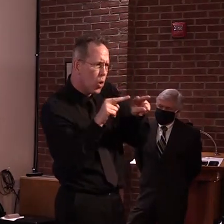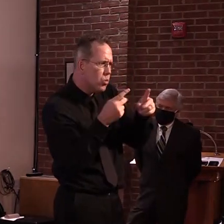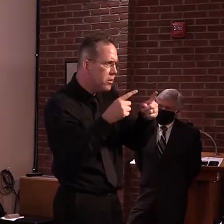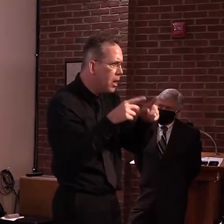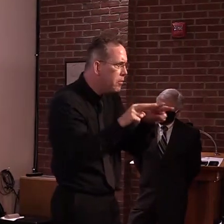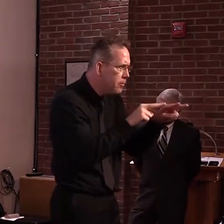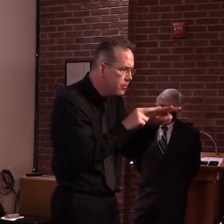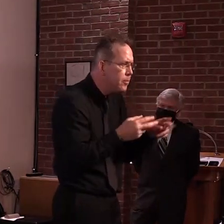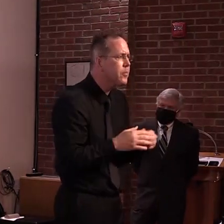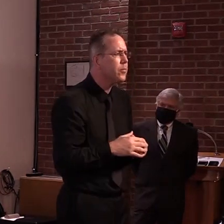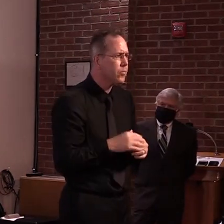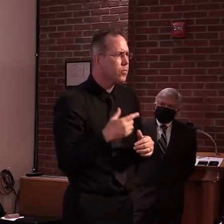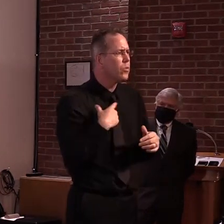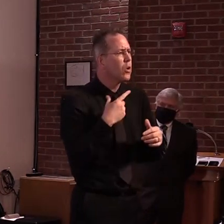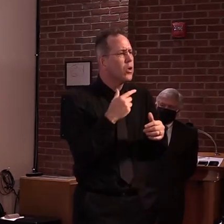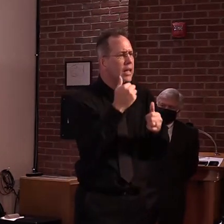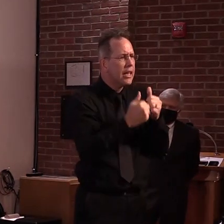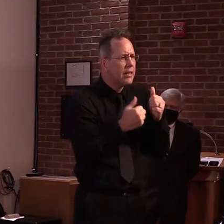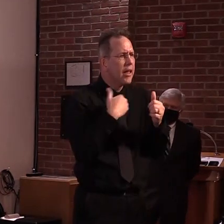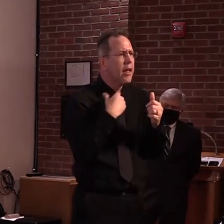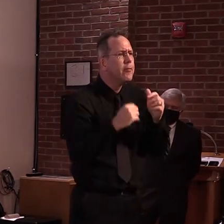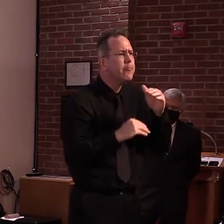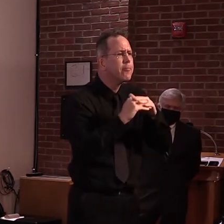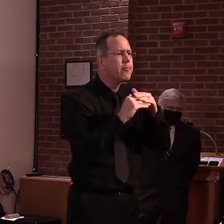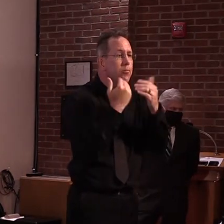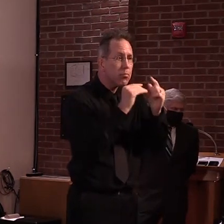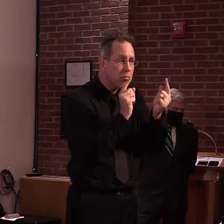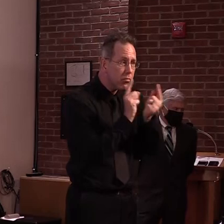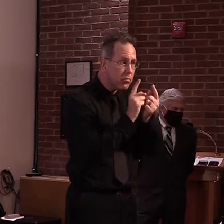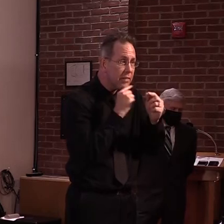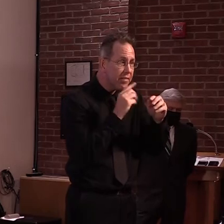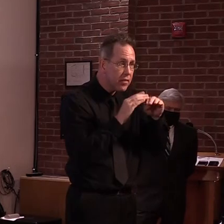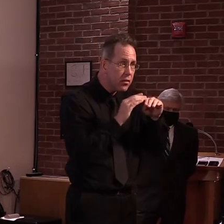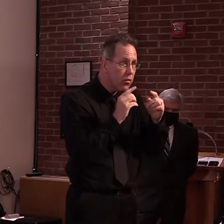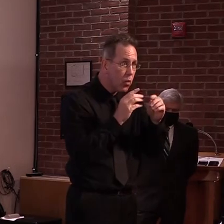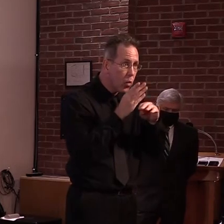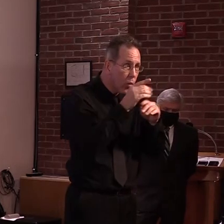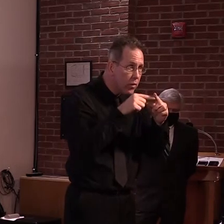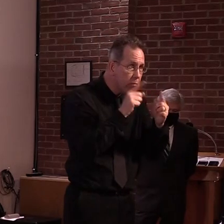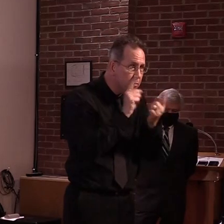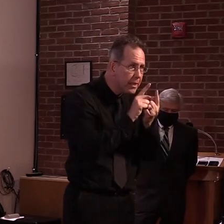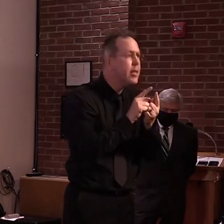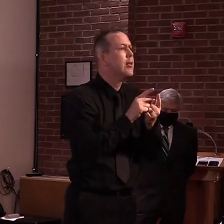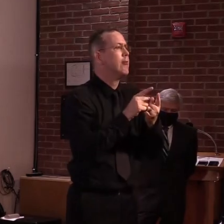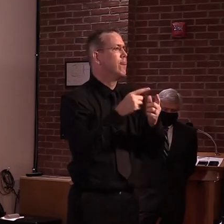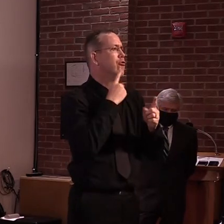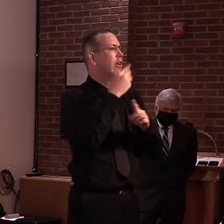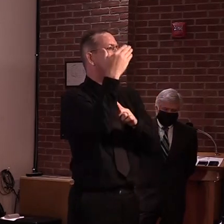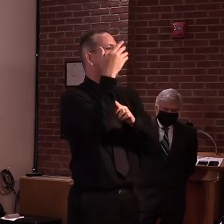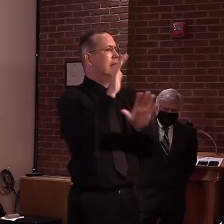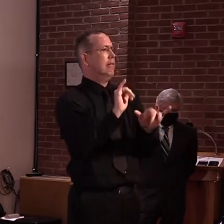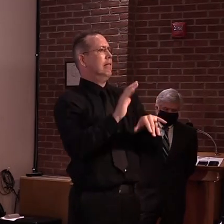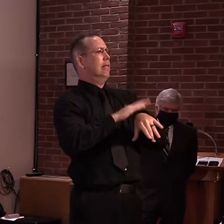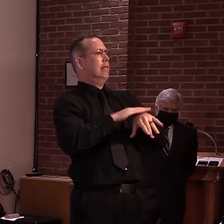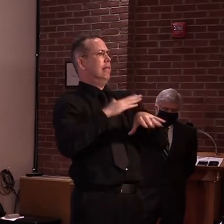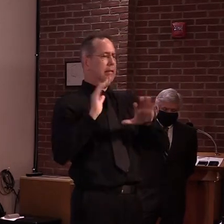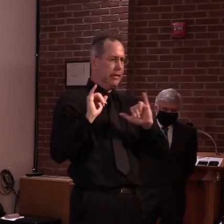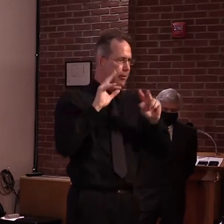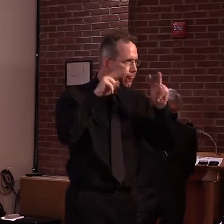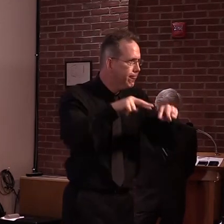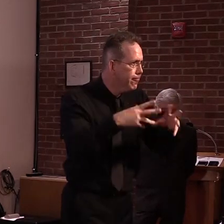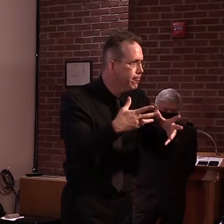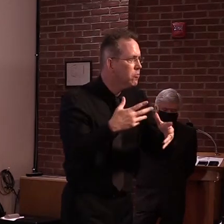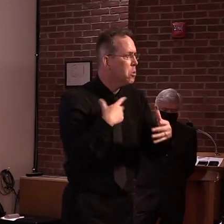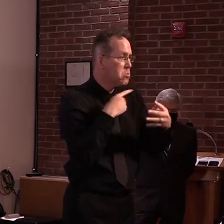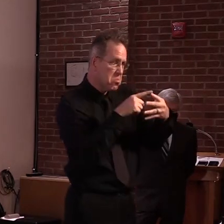them that tell us, you know, when should we be concerned that a certain target or multiple targets are either trending in the wrong direction or passing